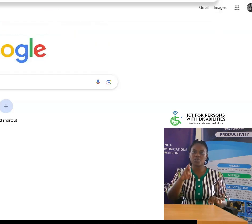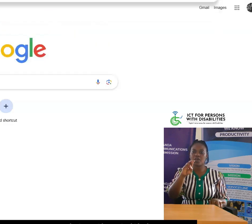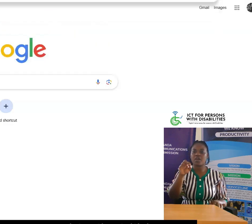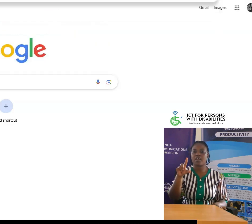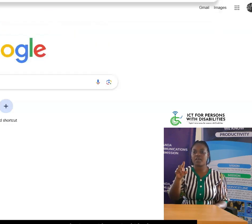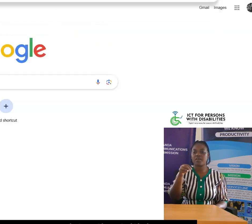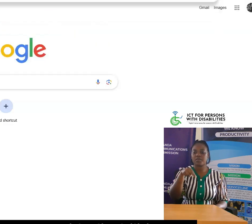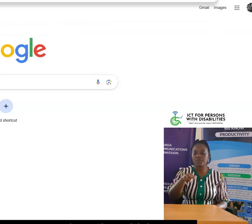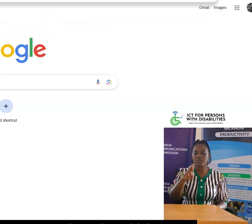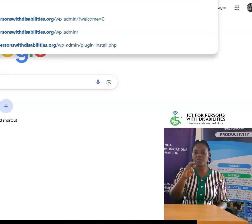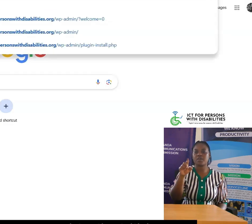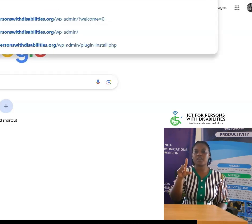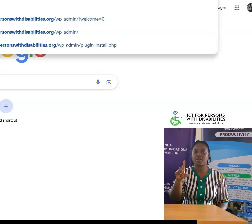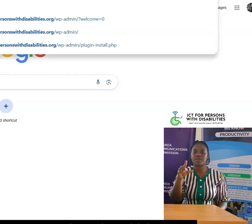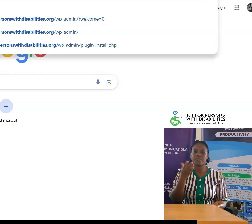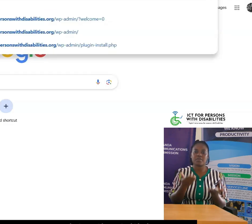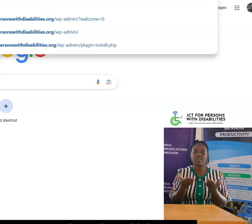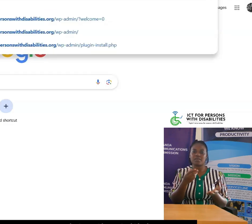say